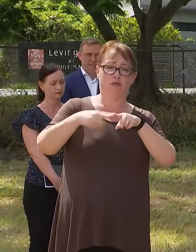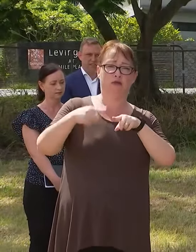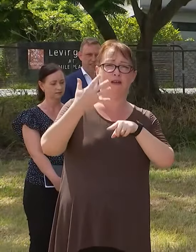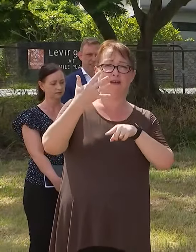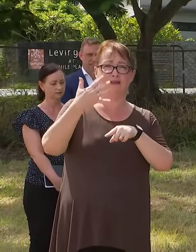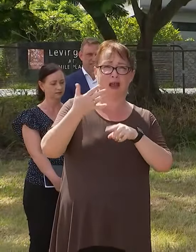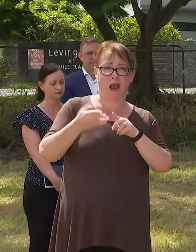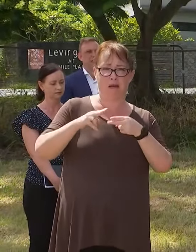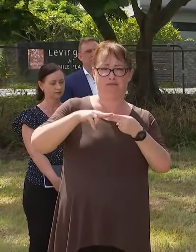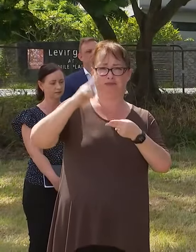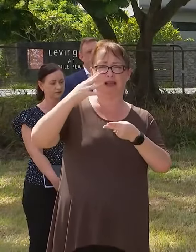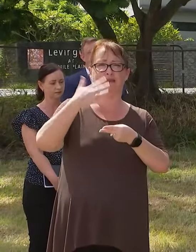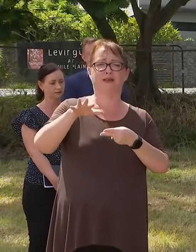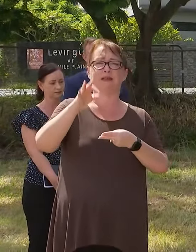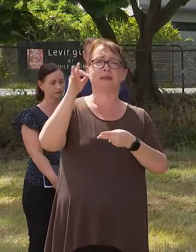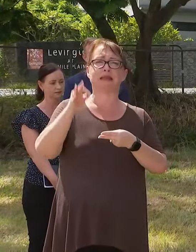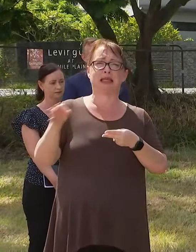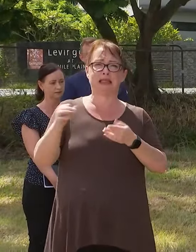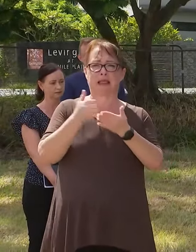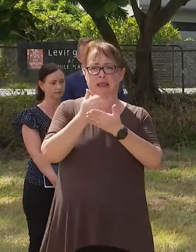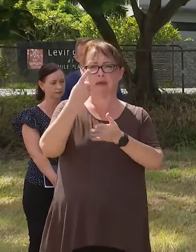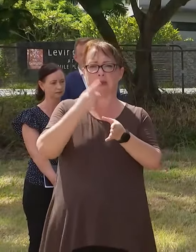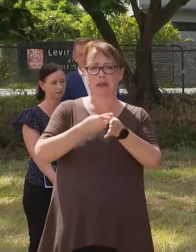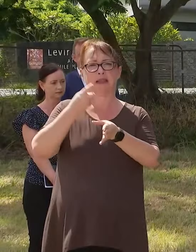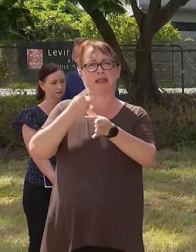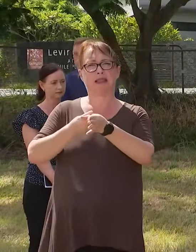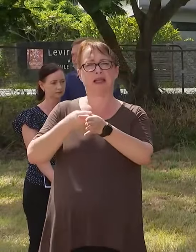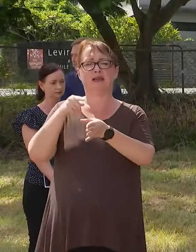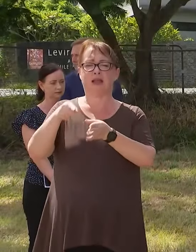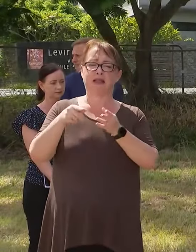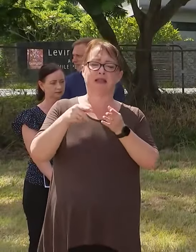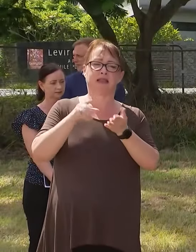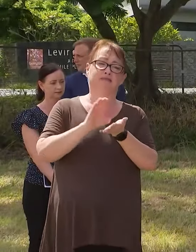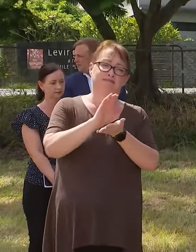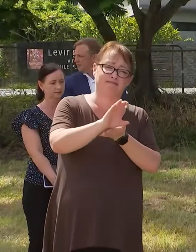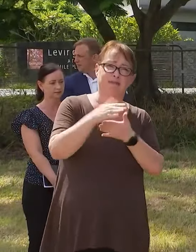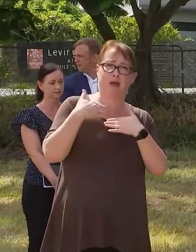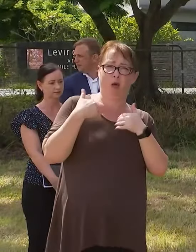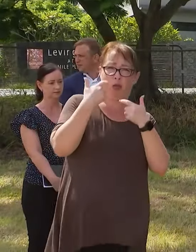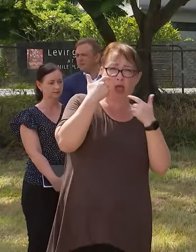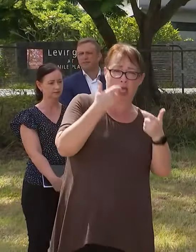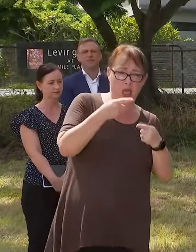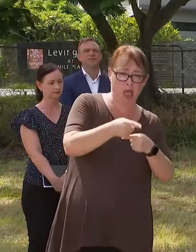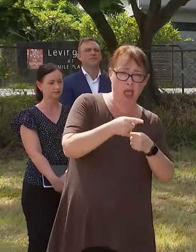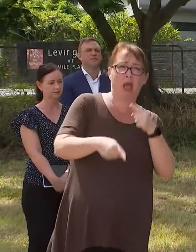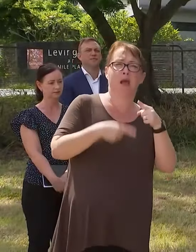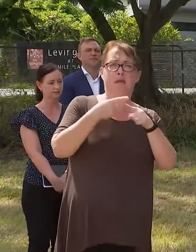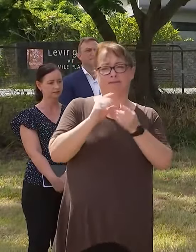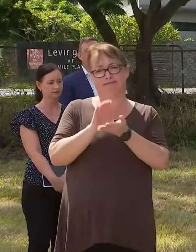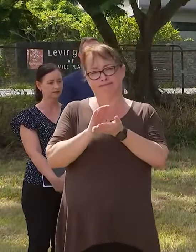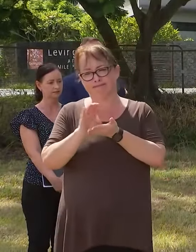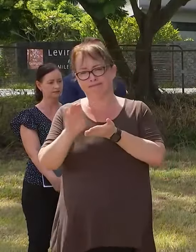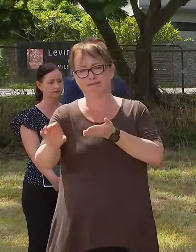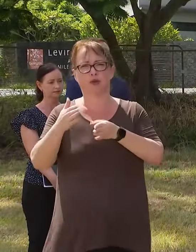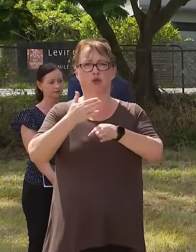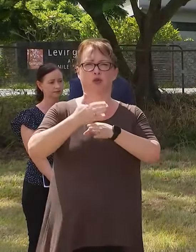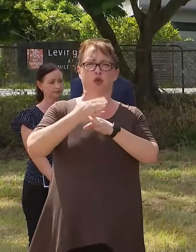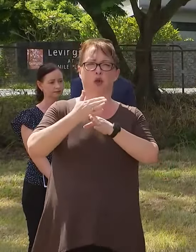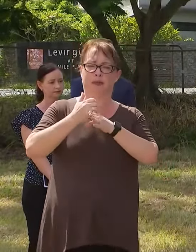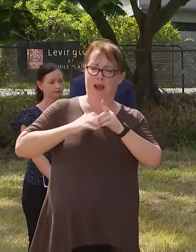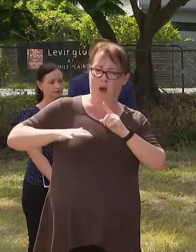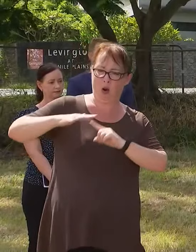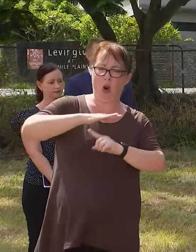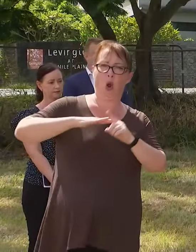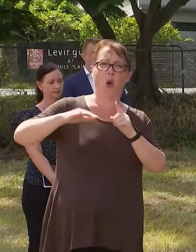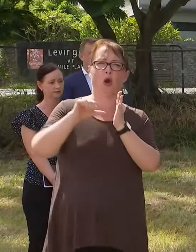year. So this is another investment in healthcare, but it's also an investment in jobs and our local economy. Our government